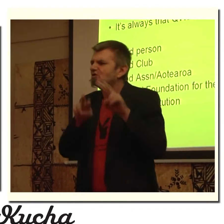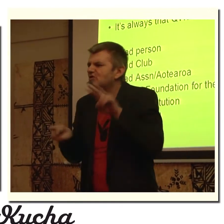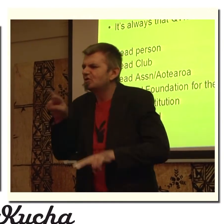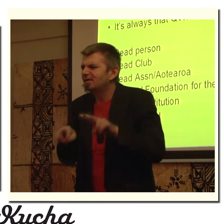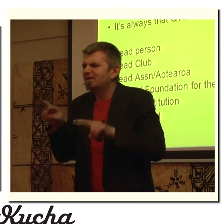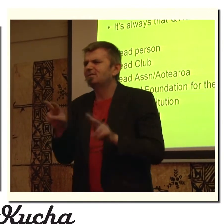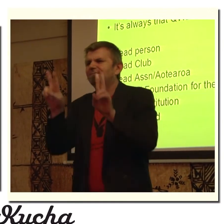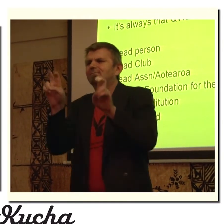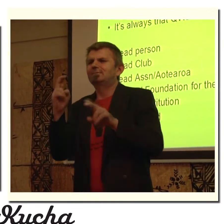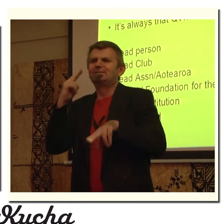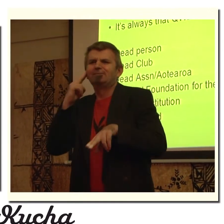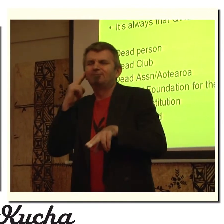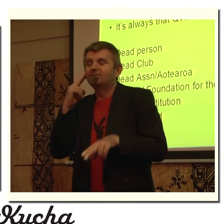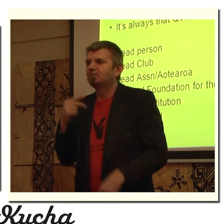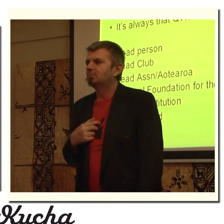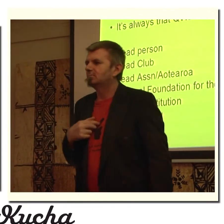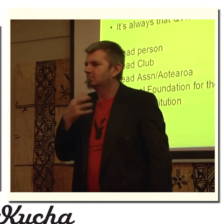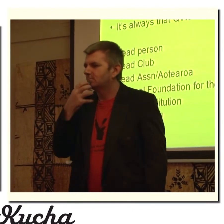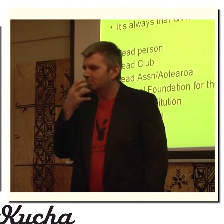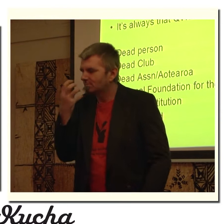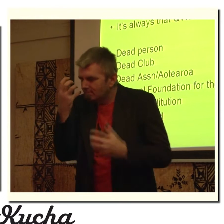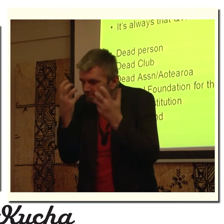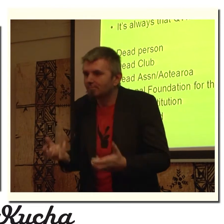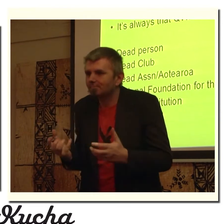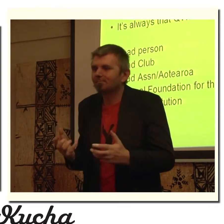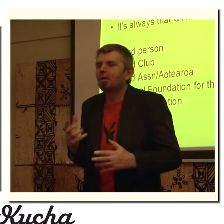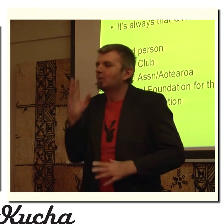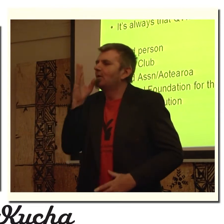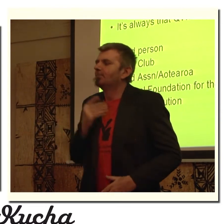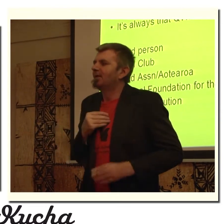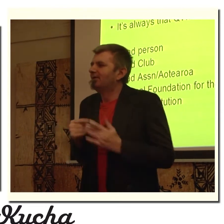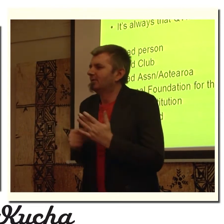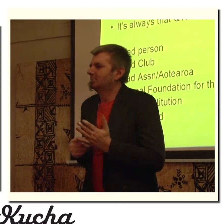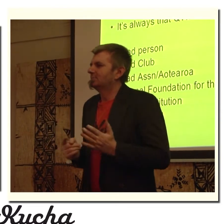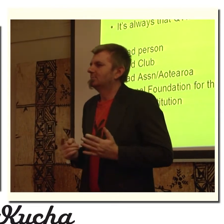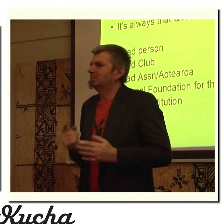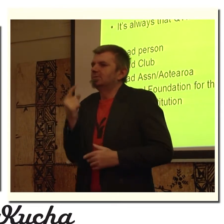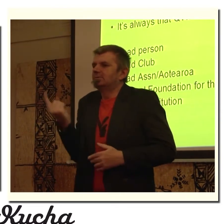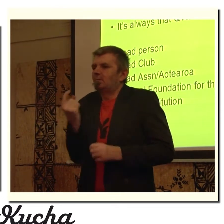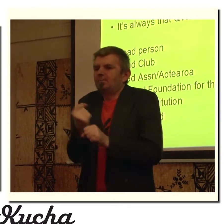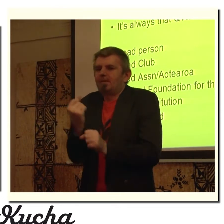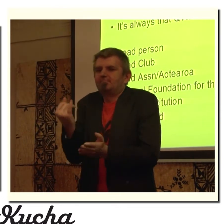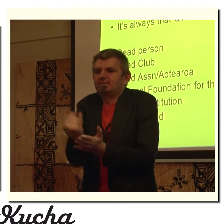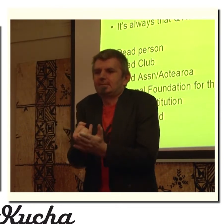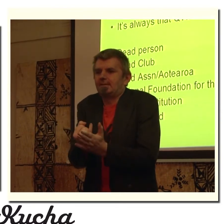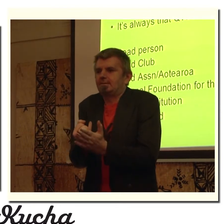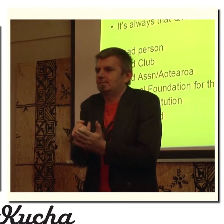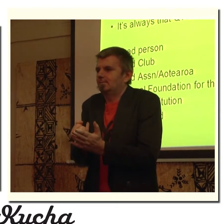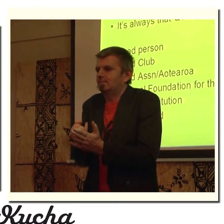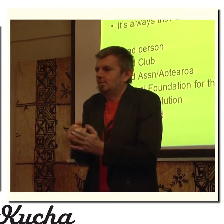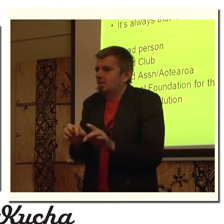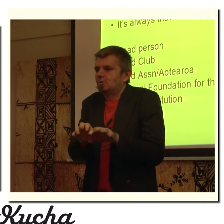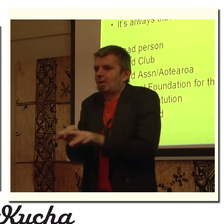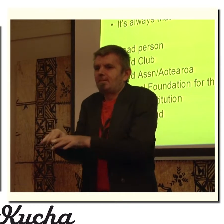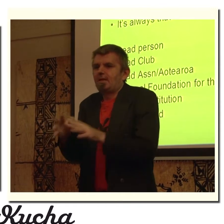So sometimes I'm on the internet researching things for deaf, and can't believe it. Somebody's